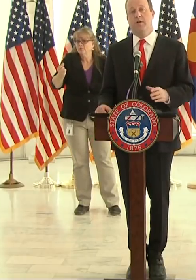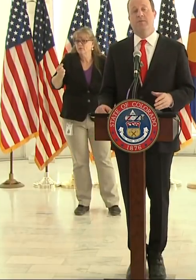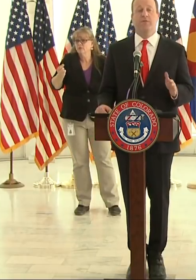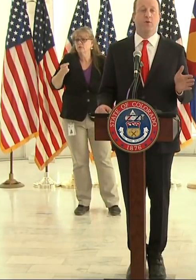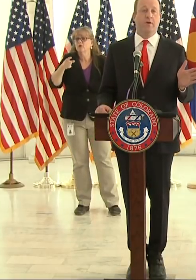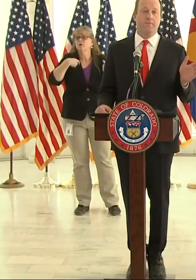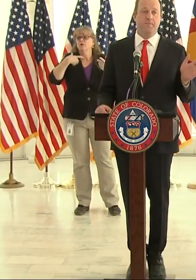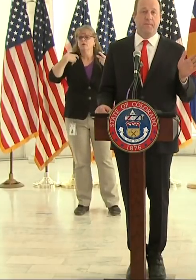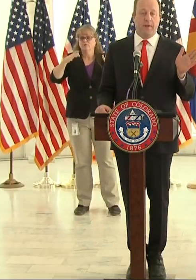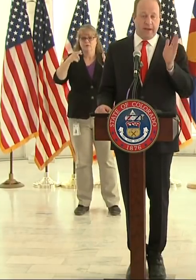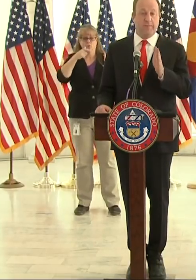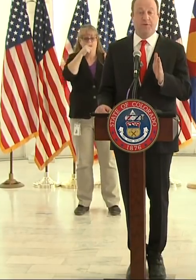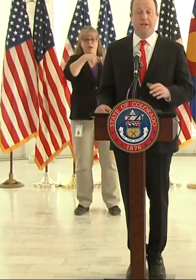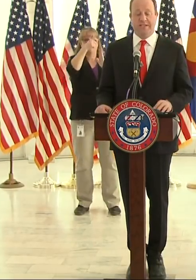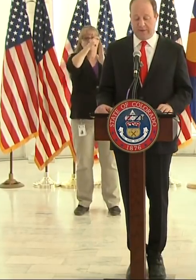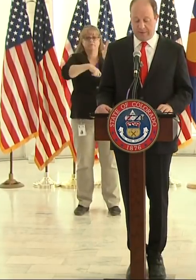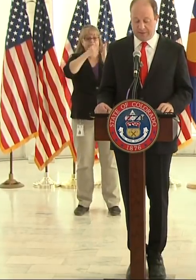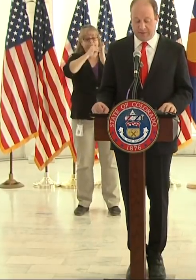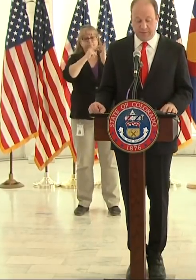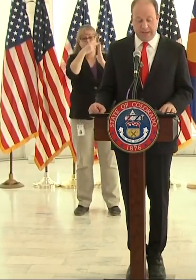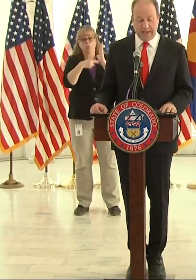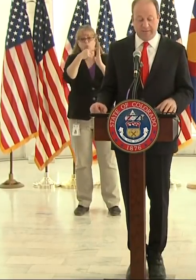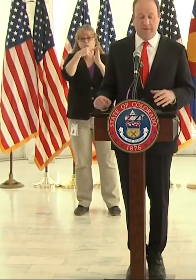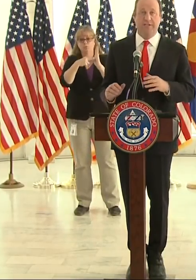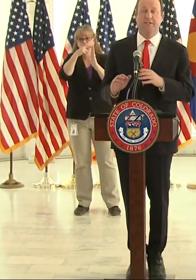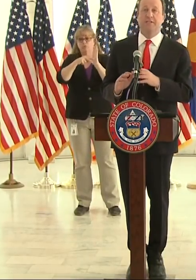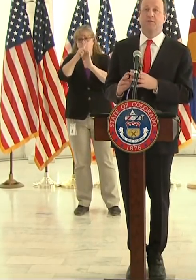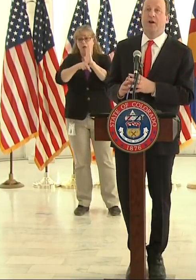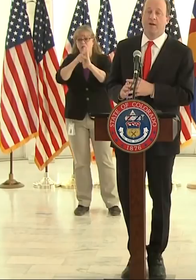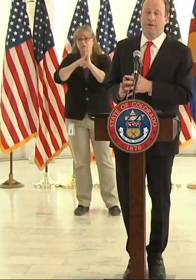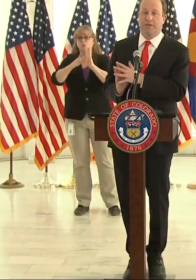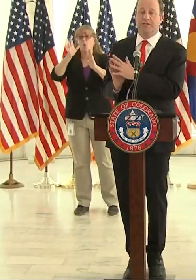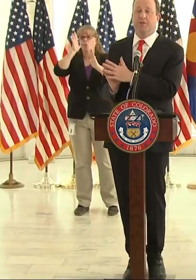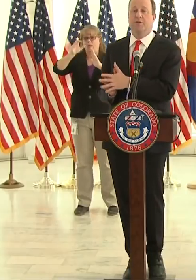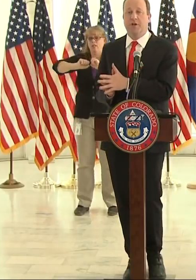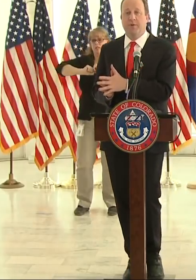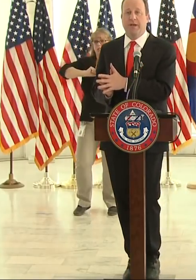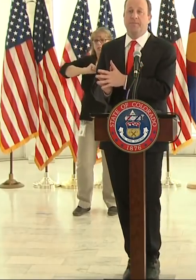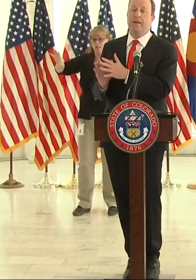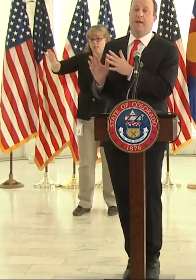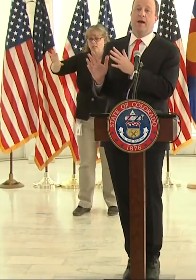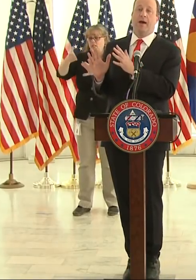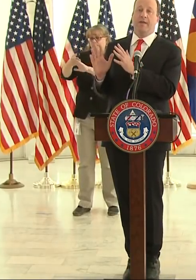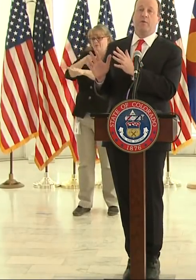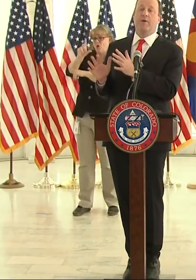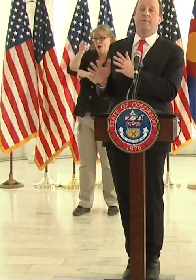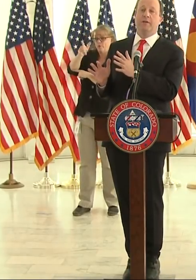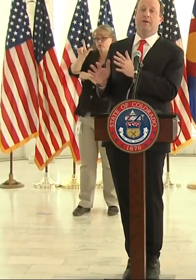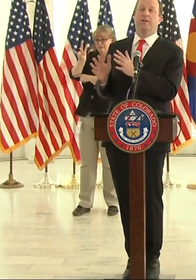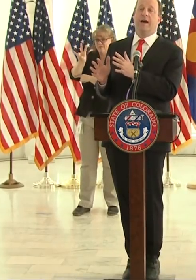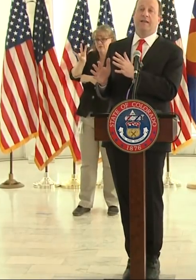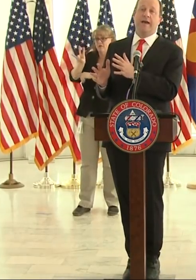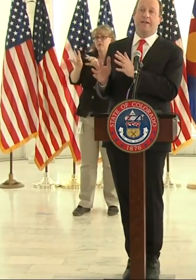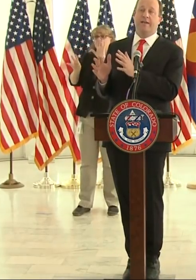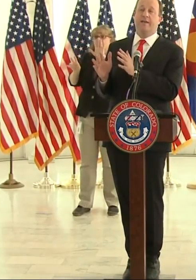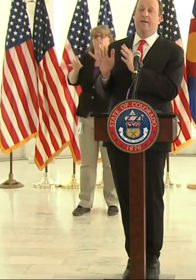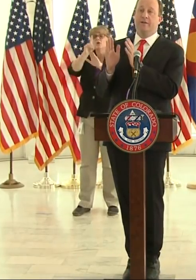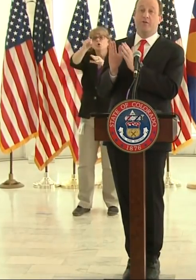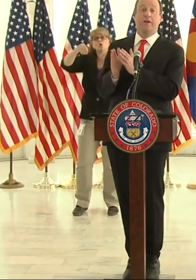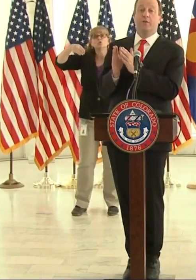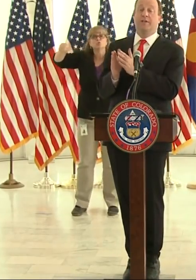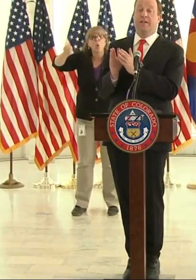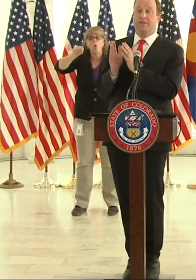will occur before April 27th, so you'll be getting, for instance, as we talk about retail stores opening, they will probably look a lot like